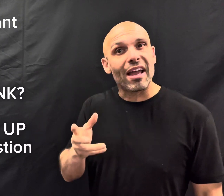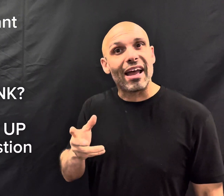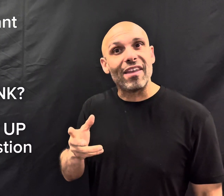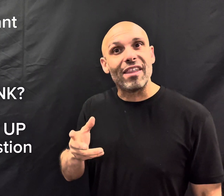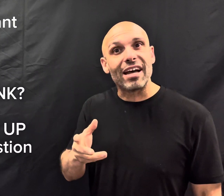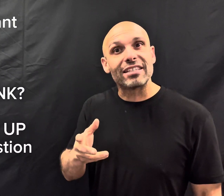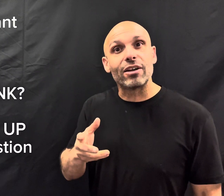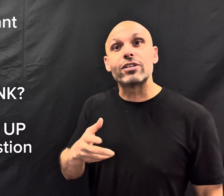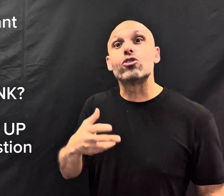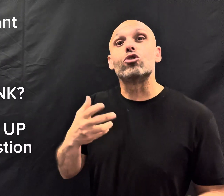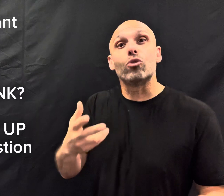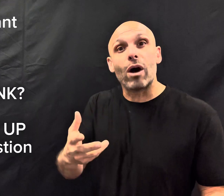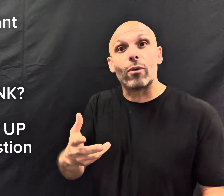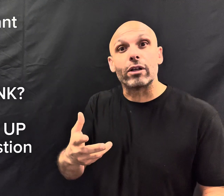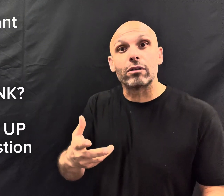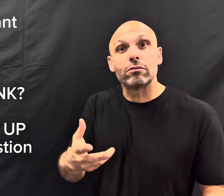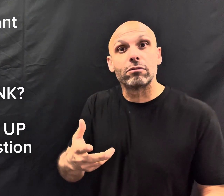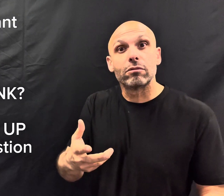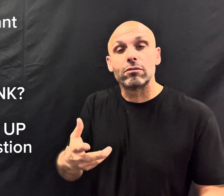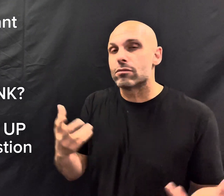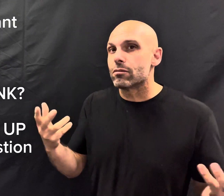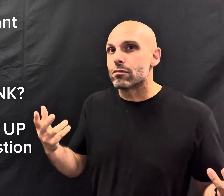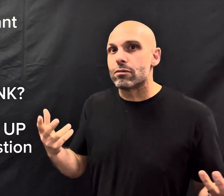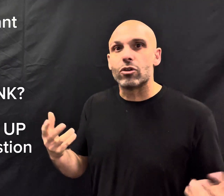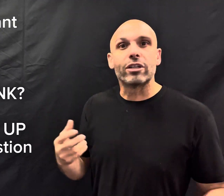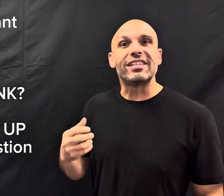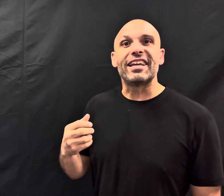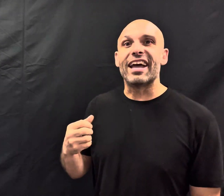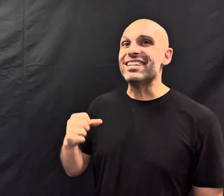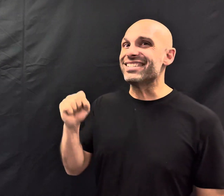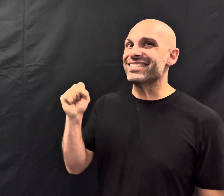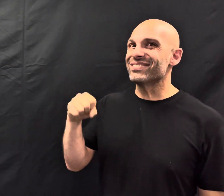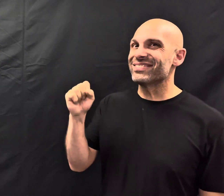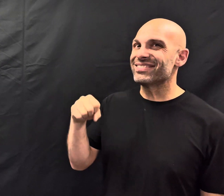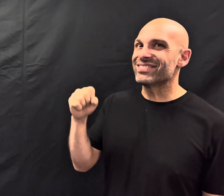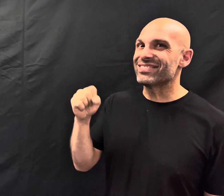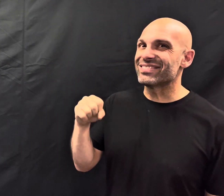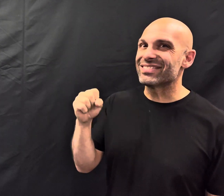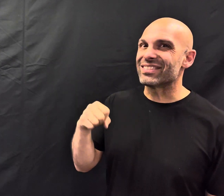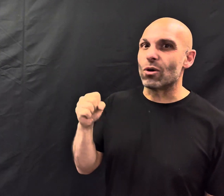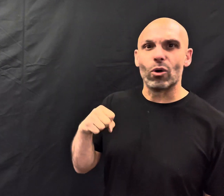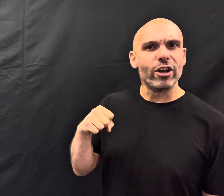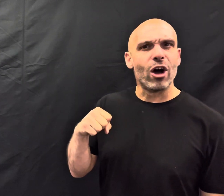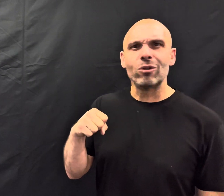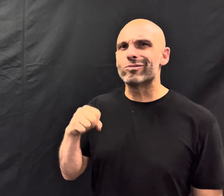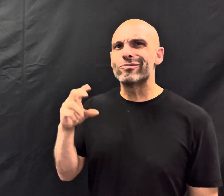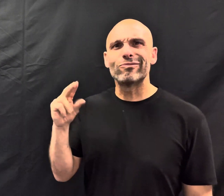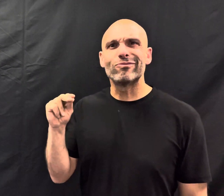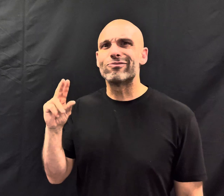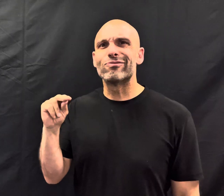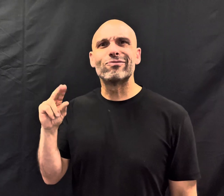And that's how it is. Do you want one? You could say yes or no.